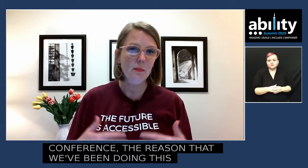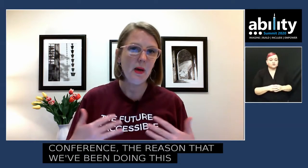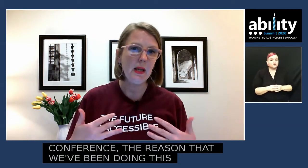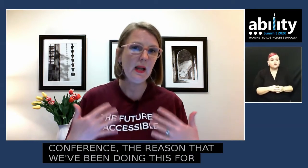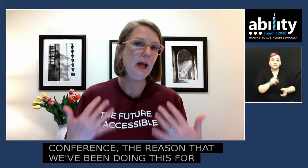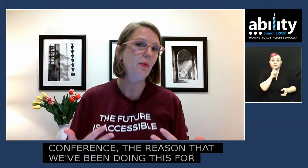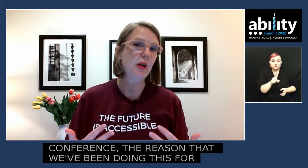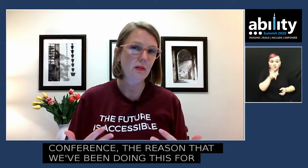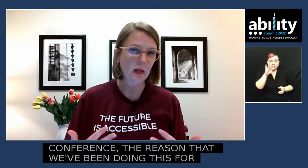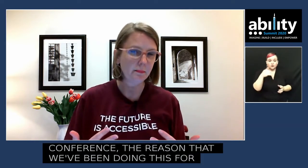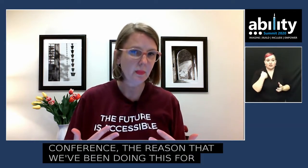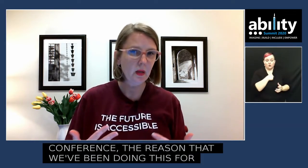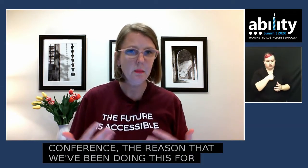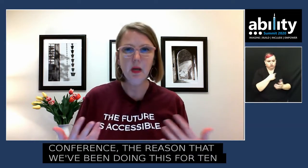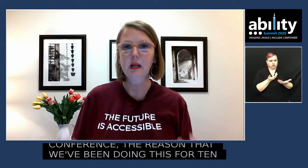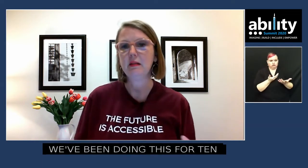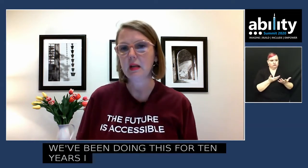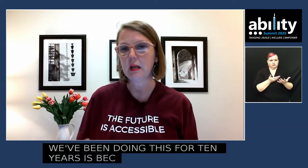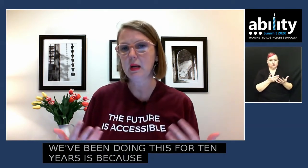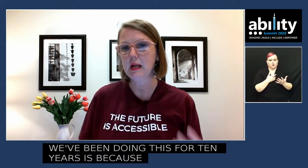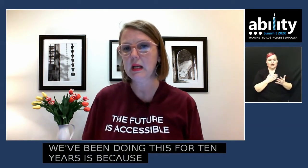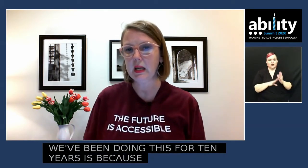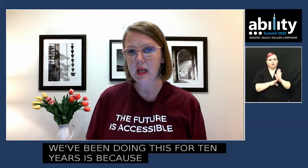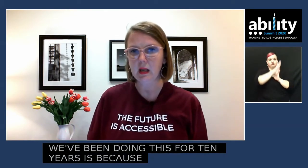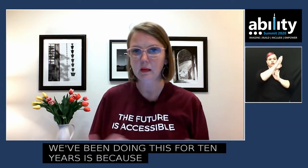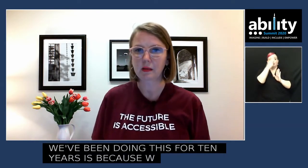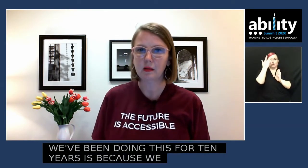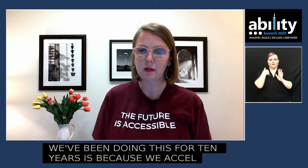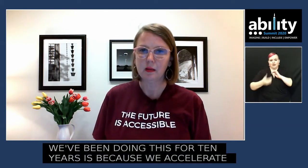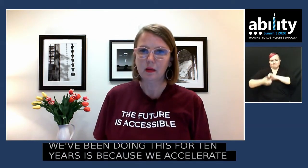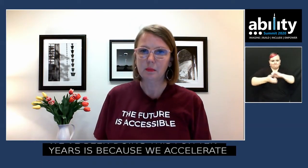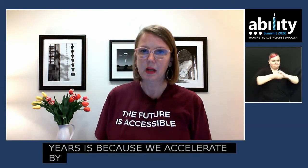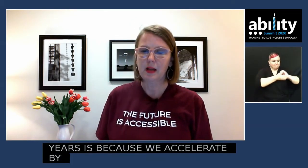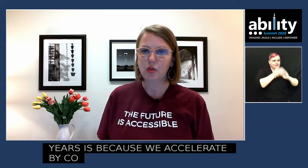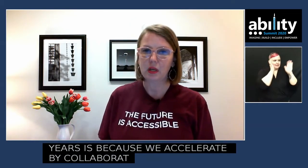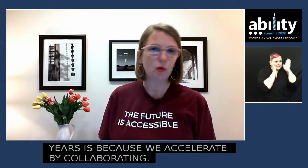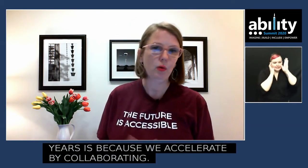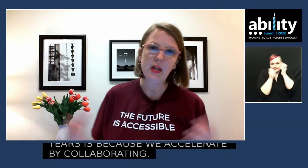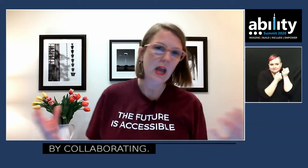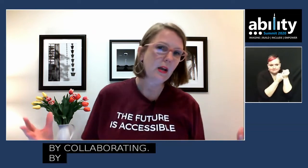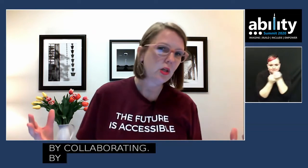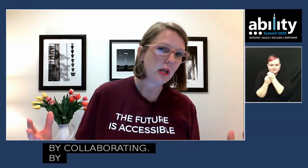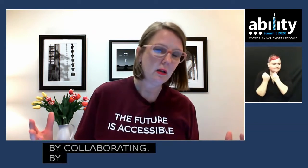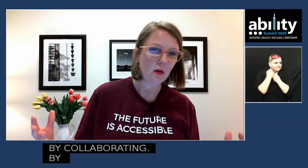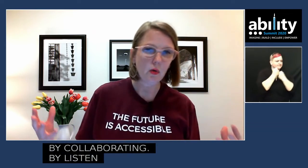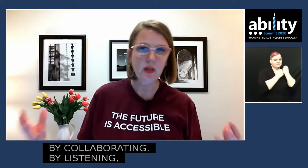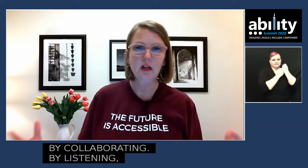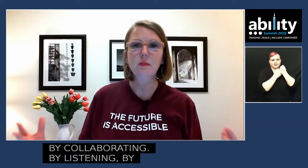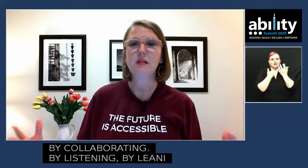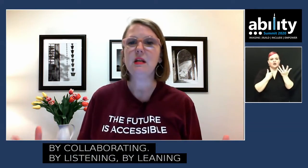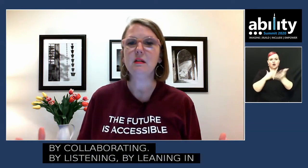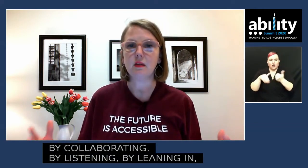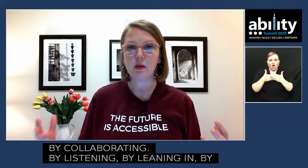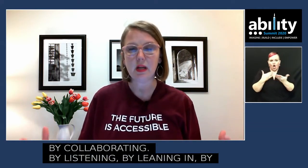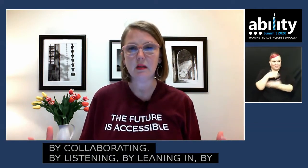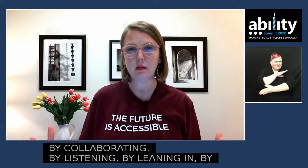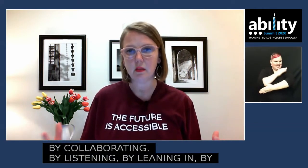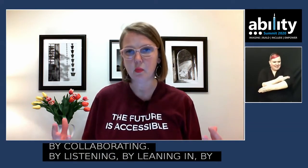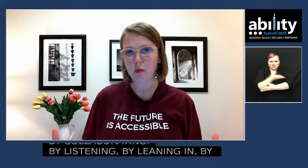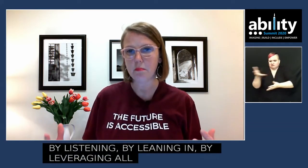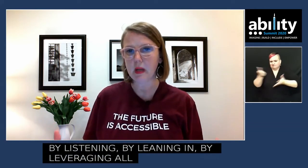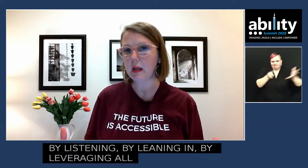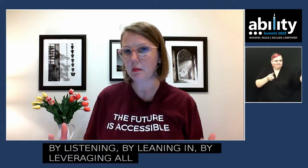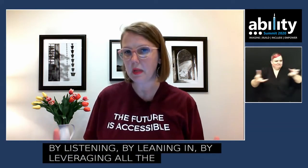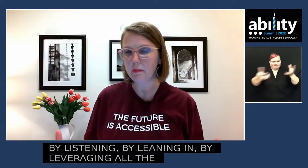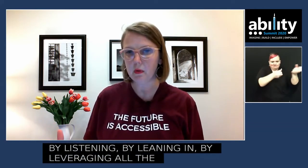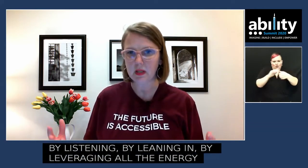accelerate by collaborating, by listening, by leaning in, by leveraging all the energy, all the expertise that there is